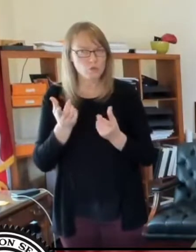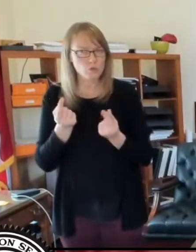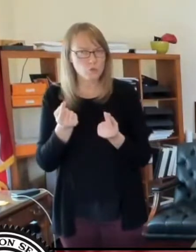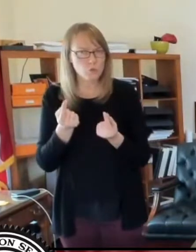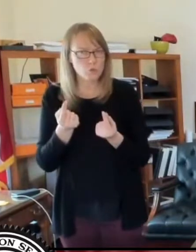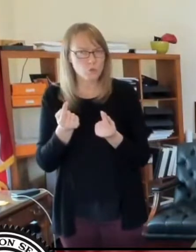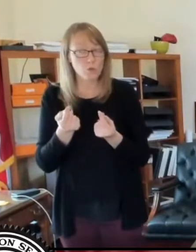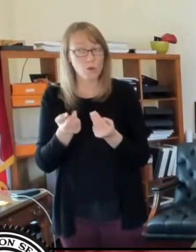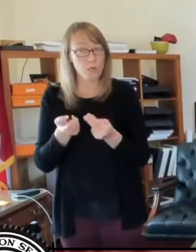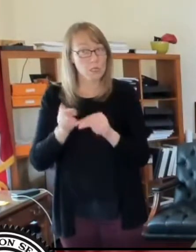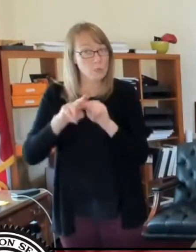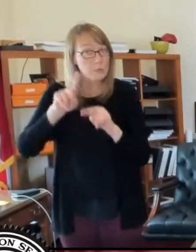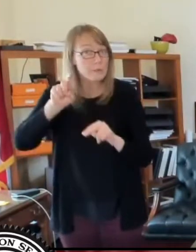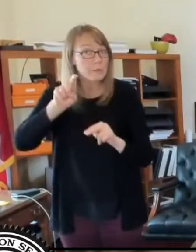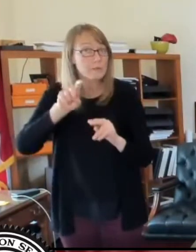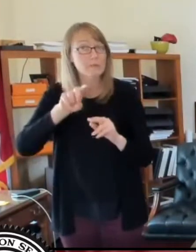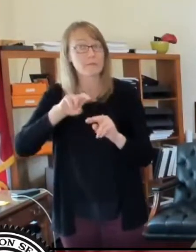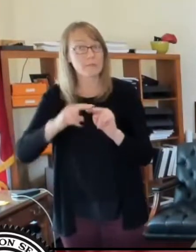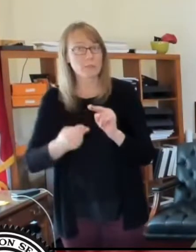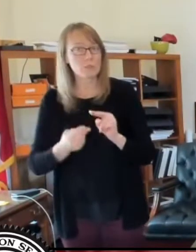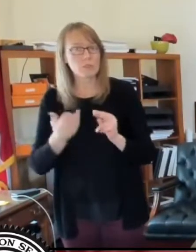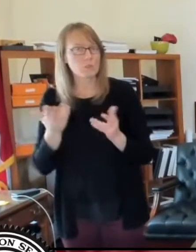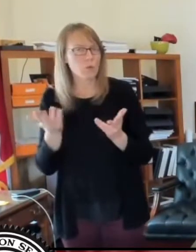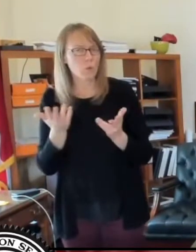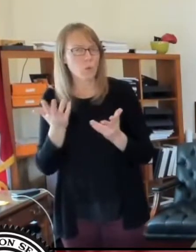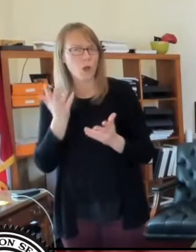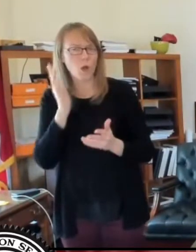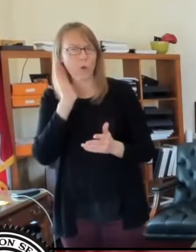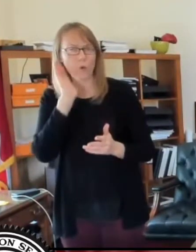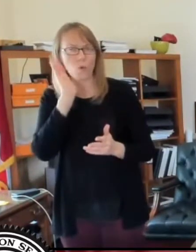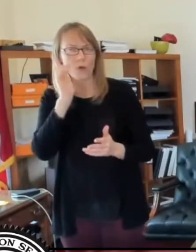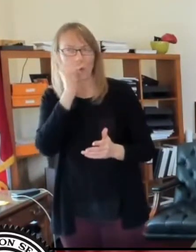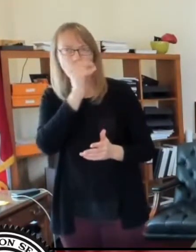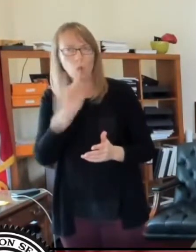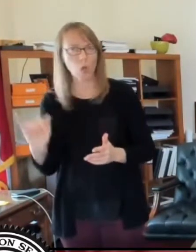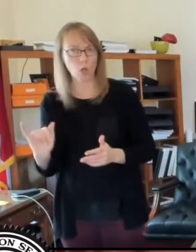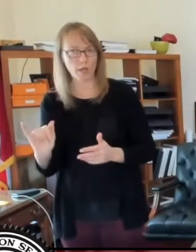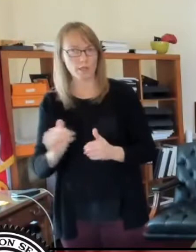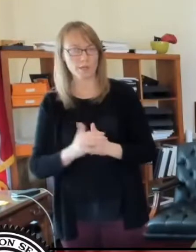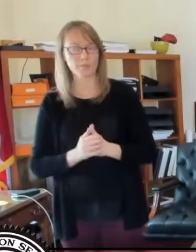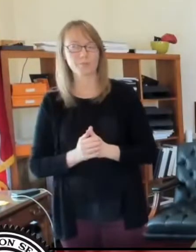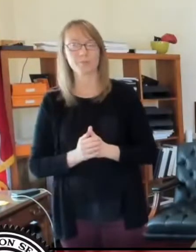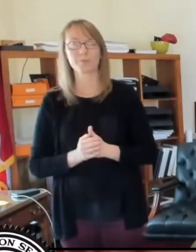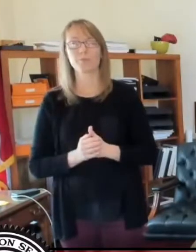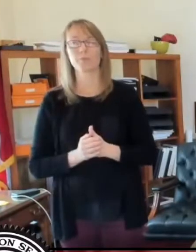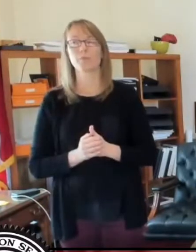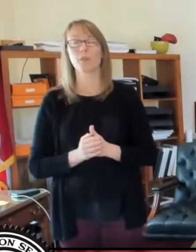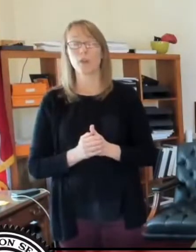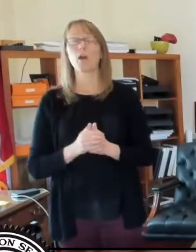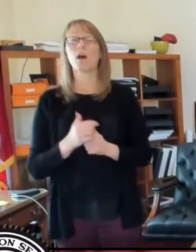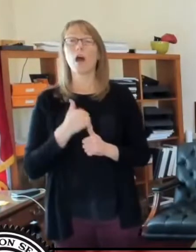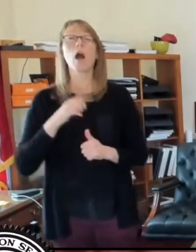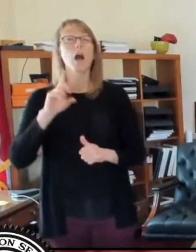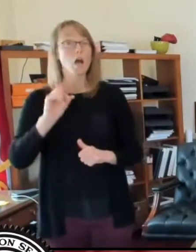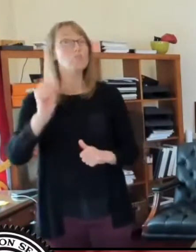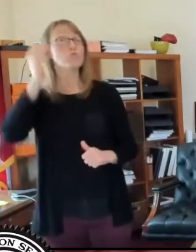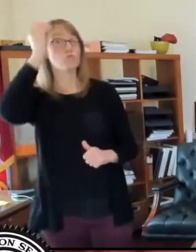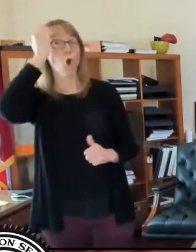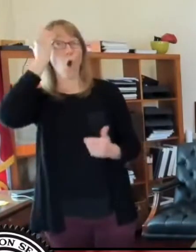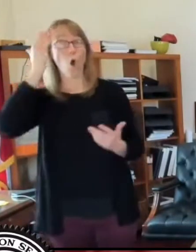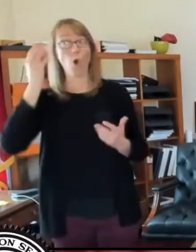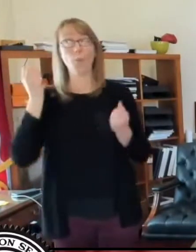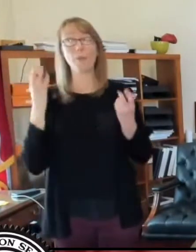what direction those numbers are headed in. I do know that a lot of people had really small Thanksgivings. I hear from them,